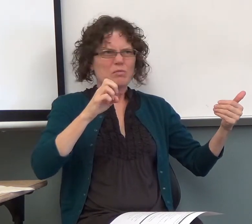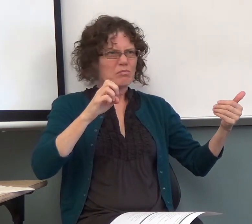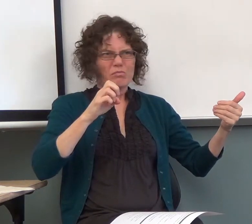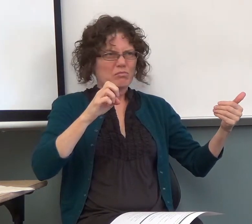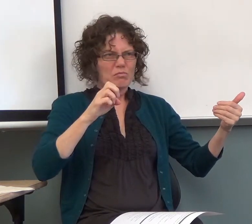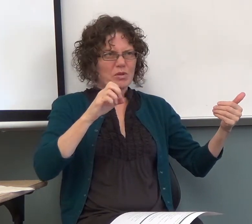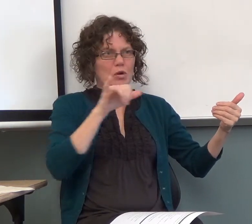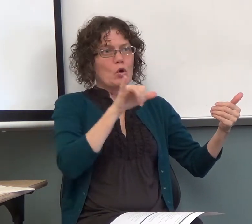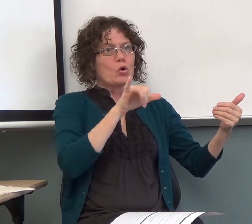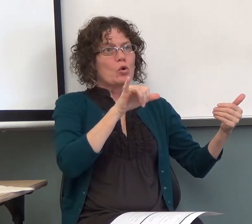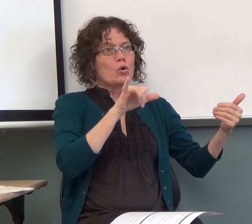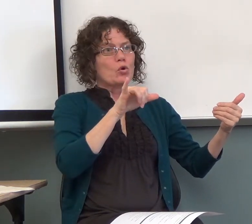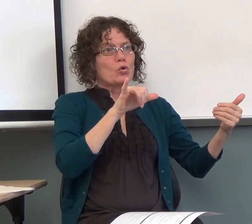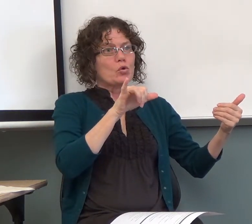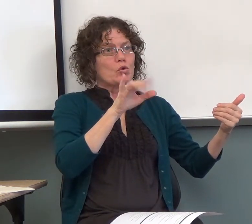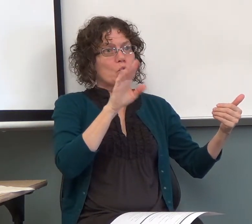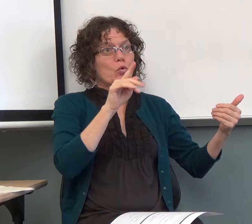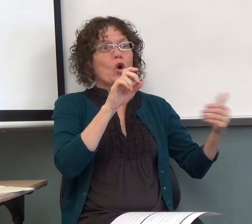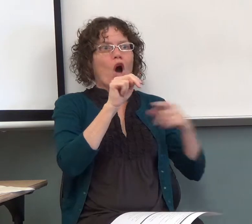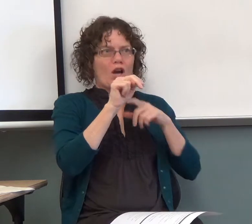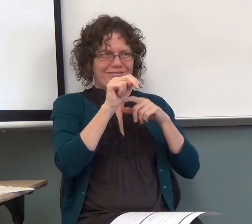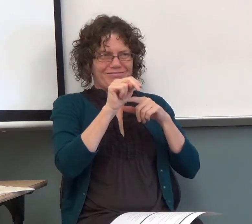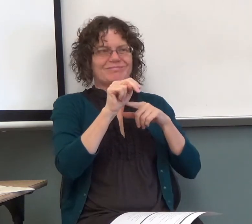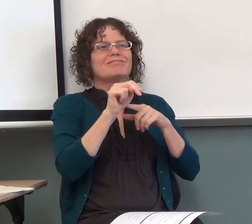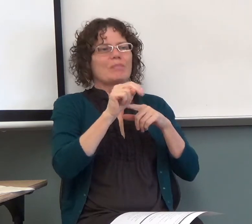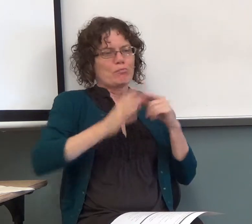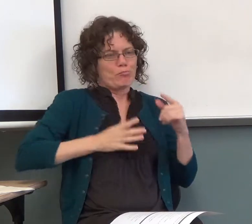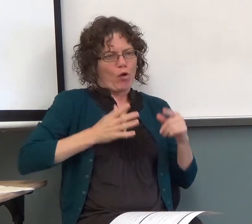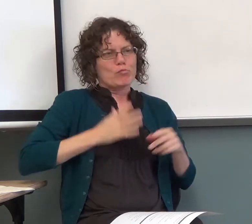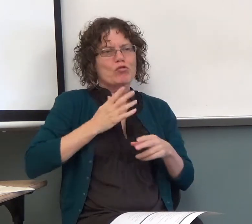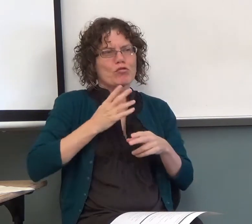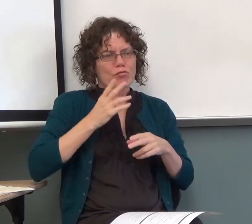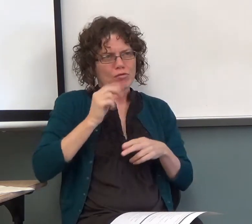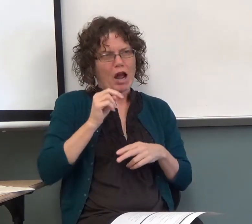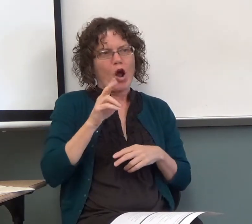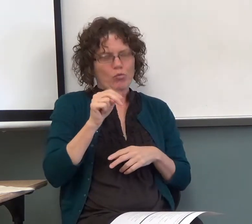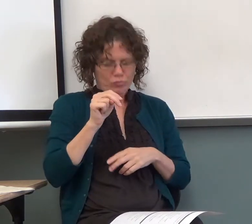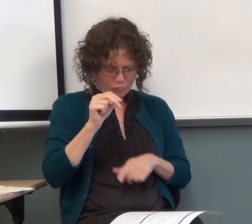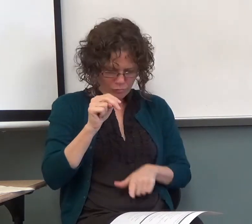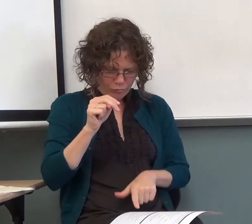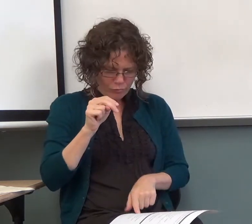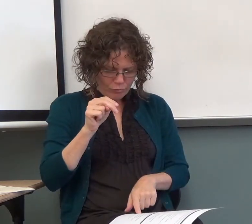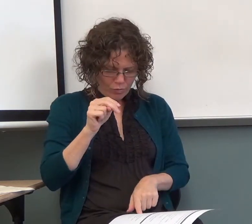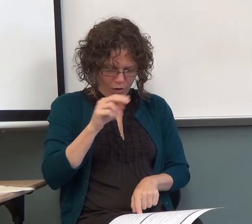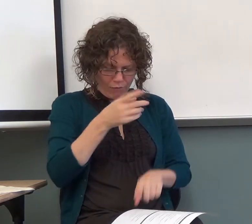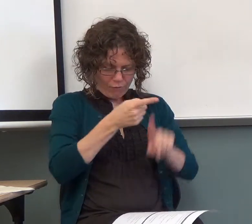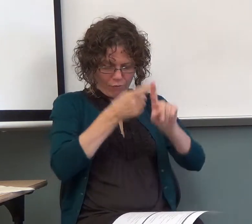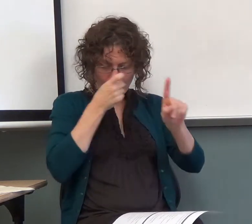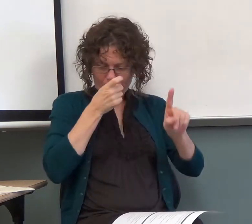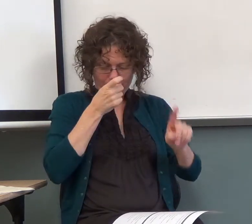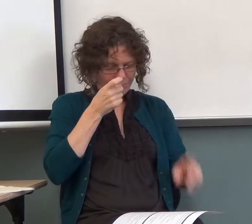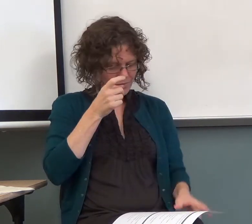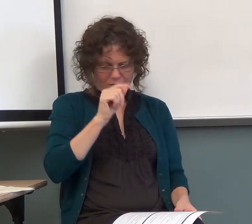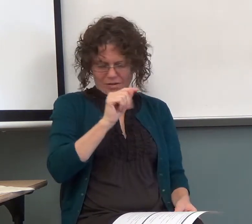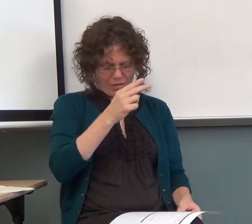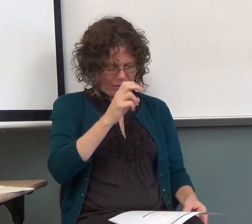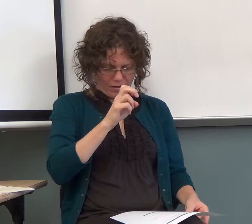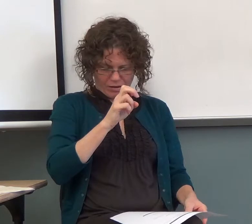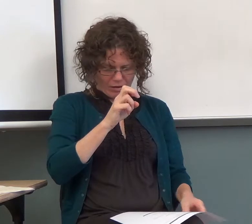no. How about Yukon? Yes. Yes, proper noun. From, No. The no. The, Pacific Ocean, yes. you guys gotta